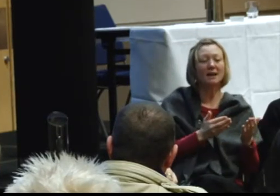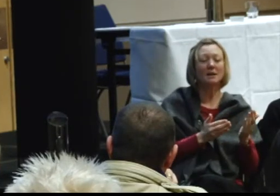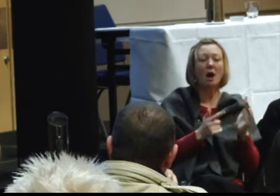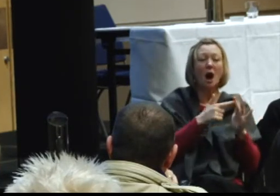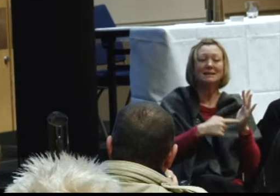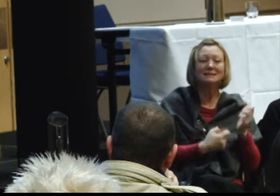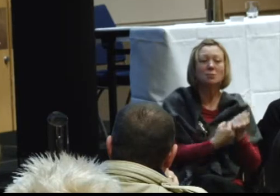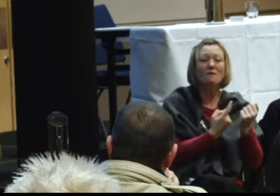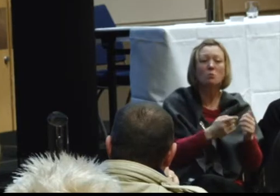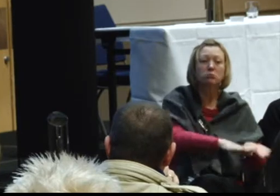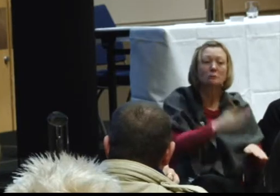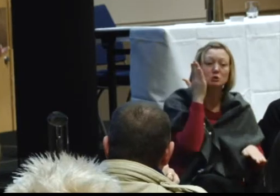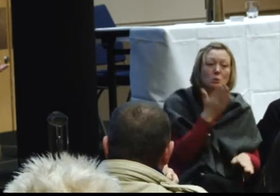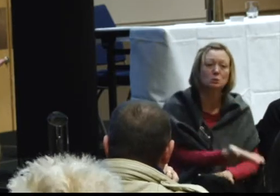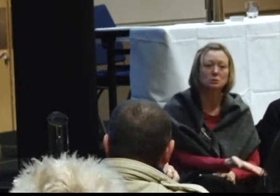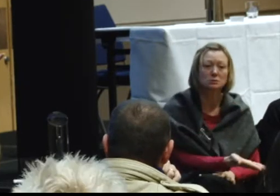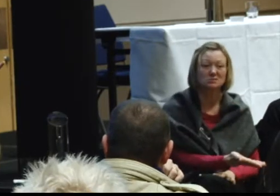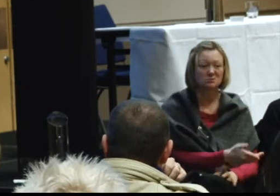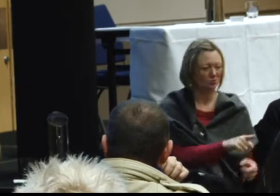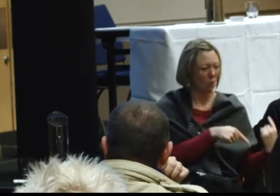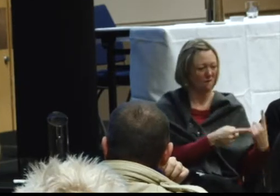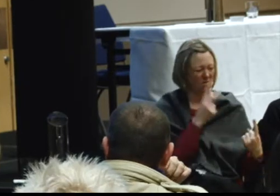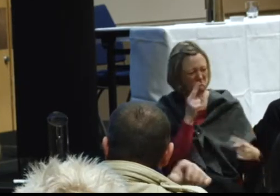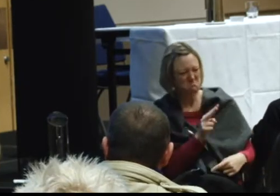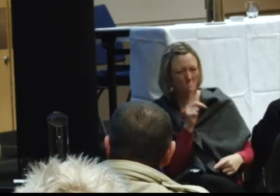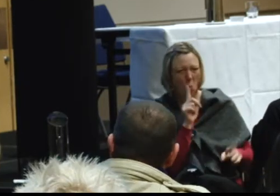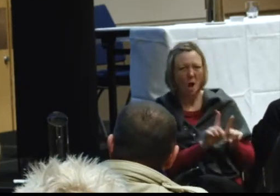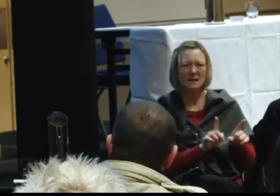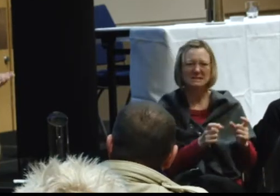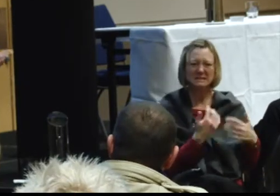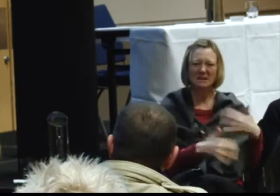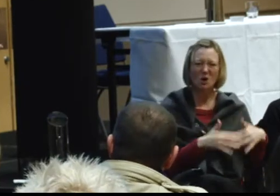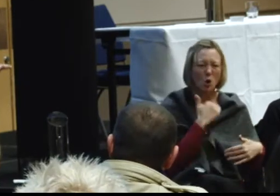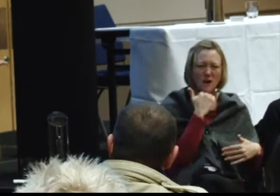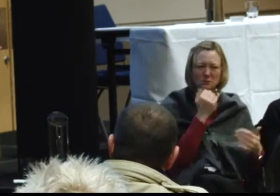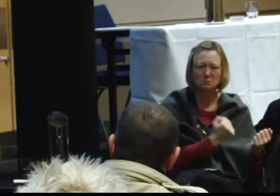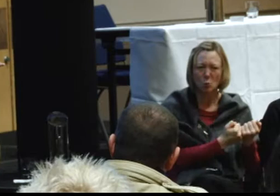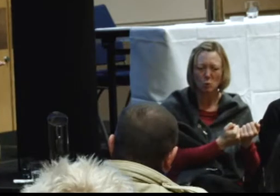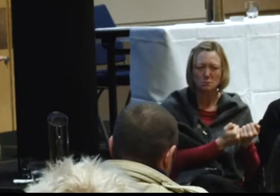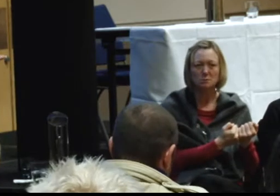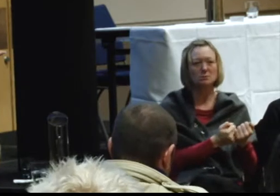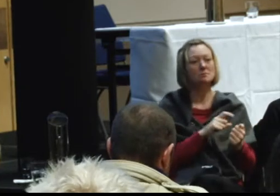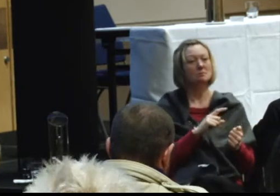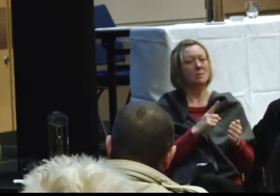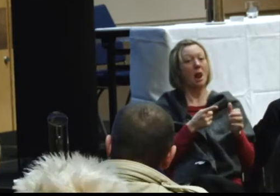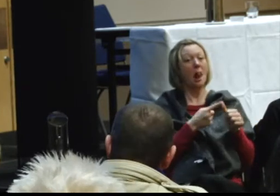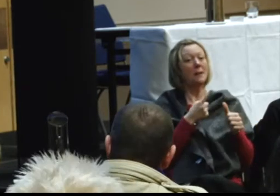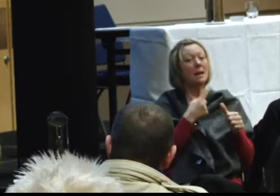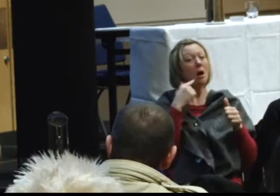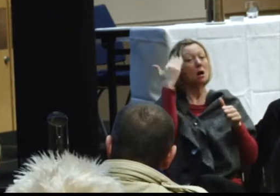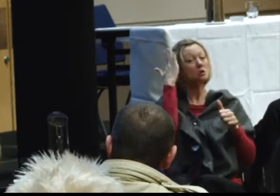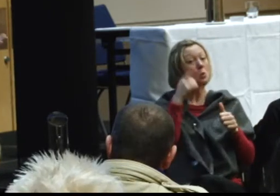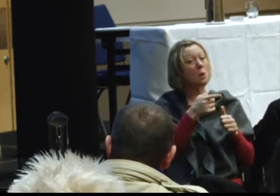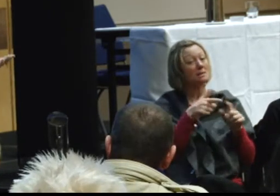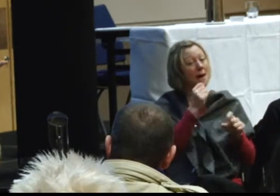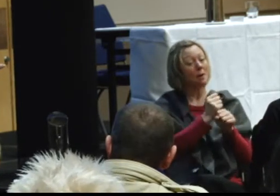who, as far as I can tell, suffer from not being able to get good support. But we know from the examples of Albany High School, for example, that